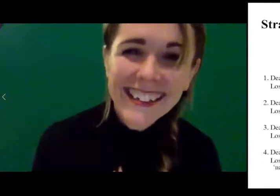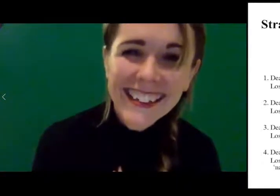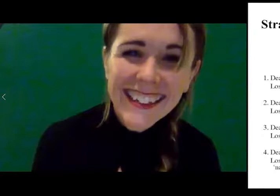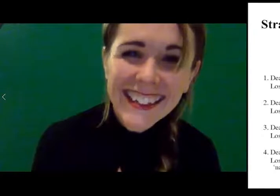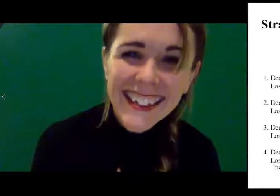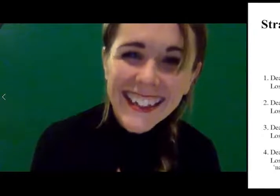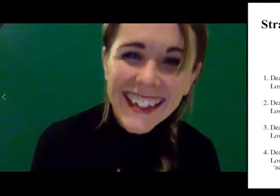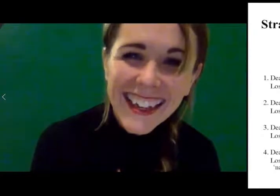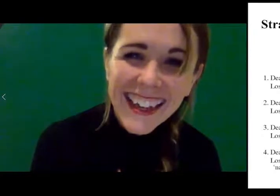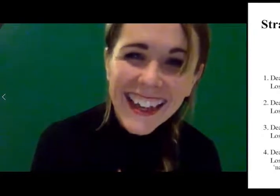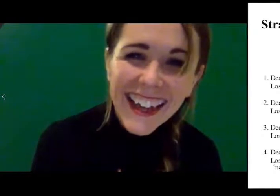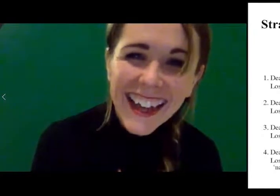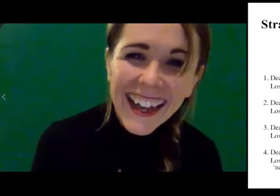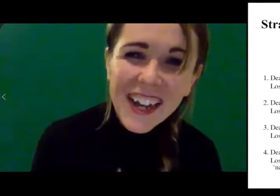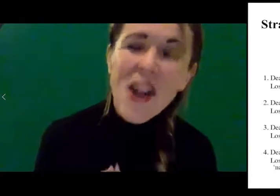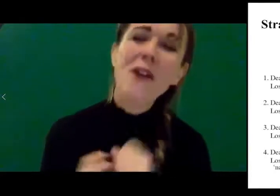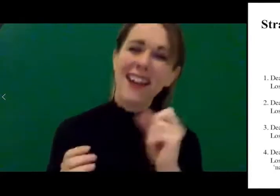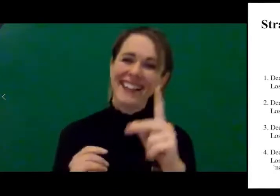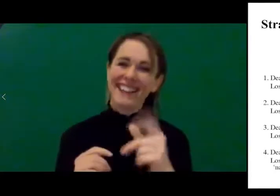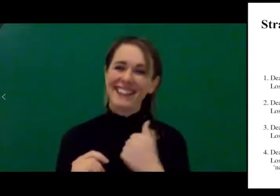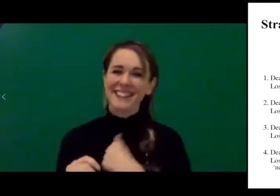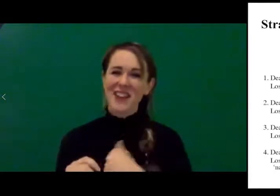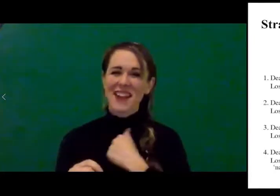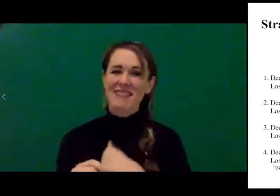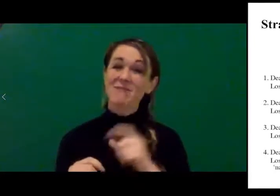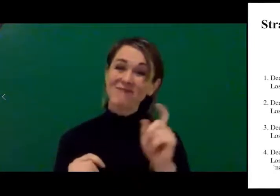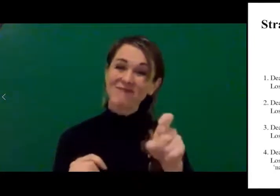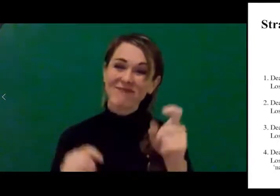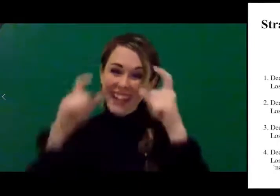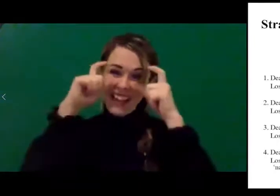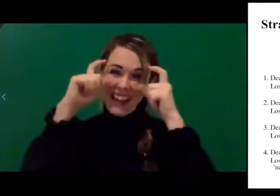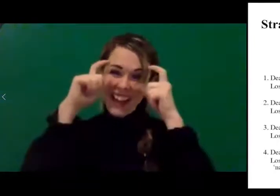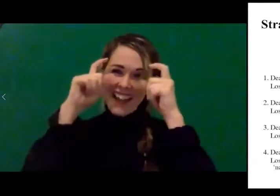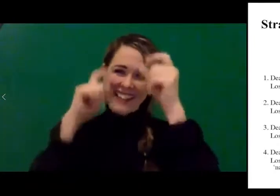Okay, there it is. I think I need some glasses, my goodness.